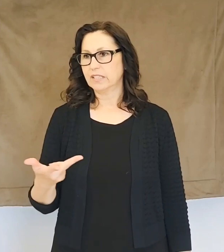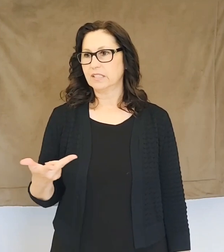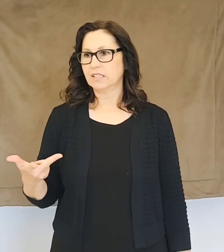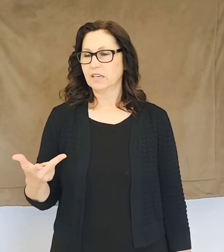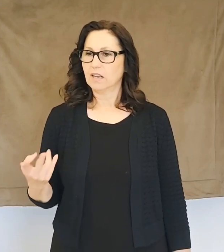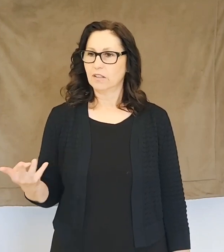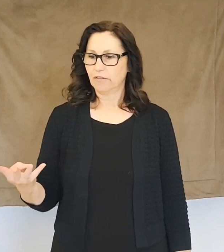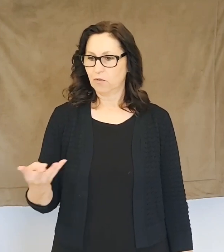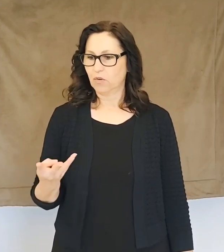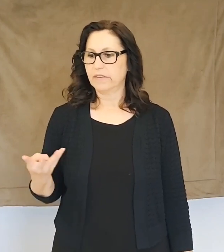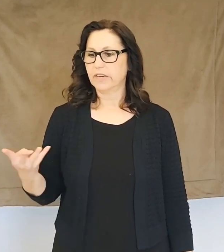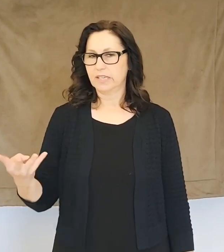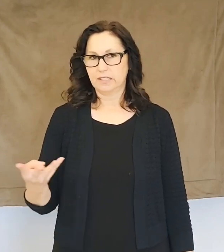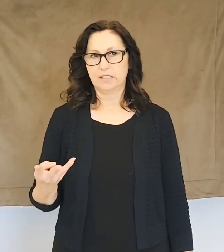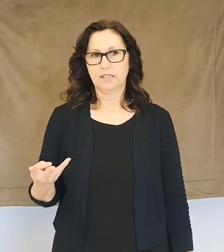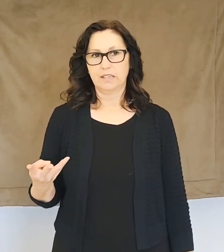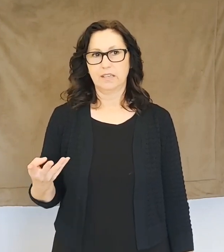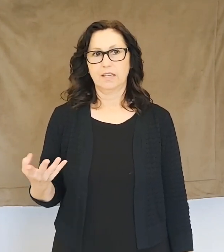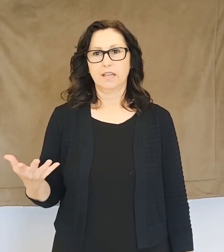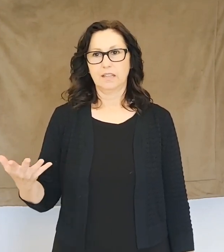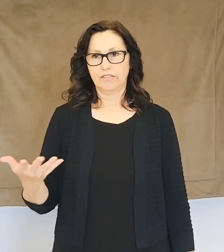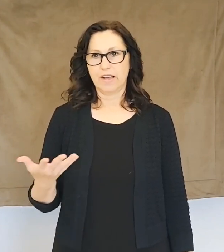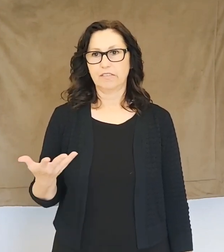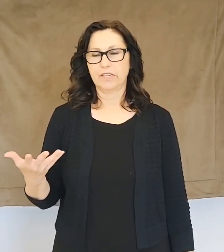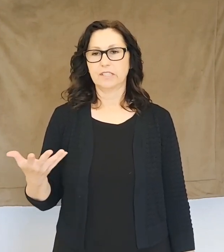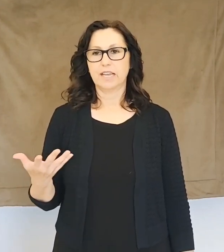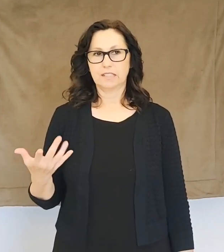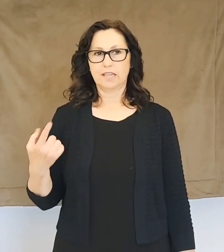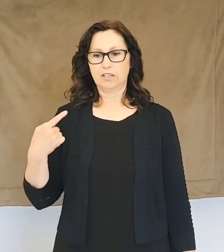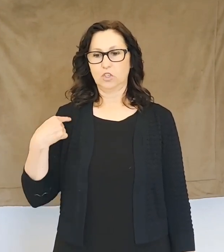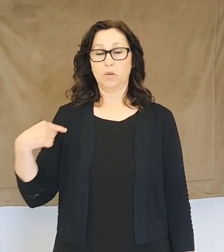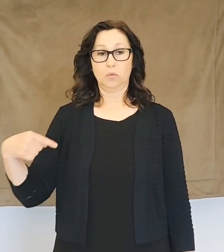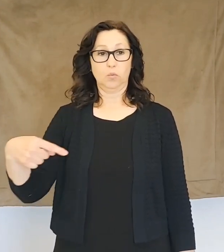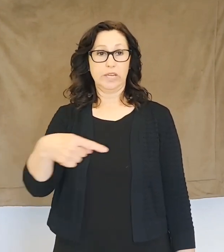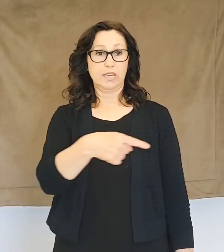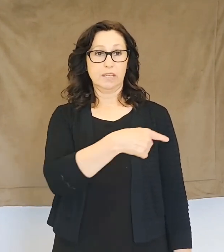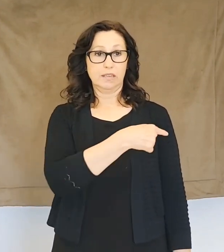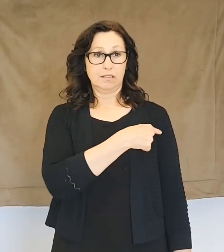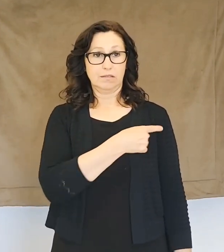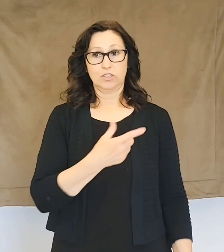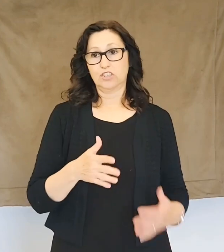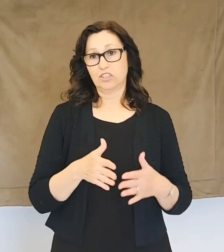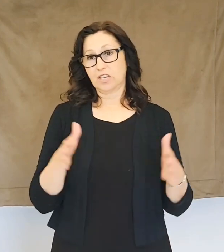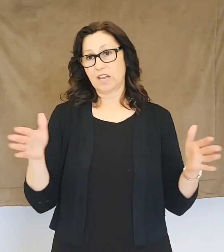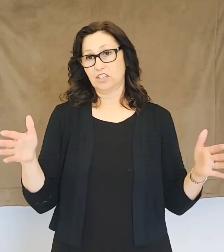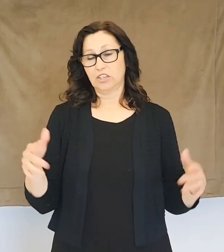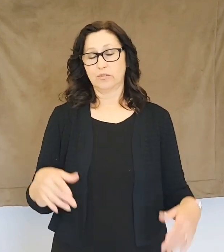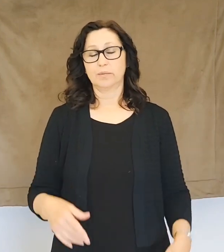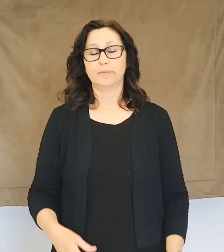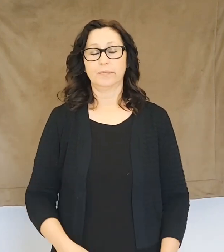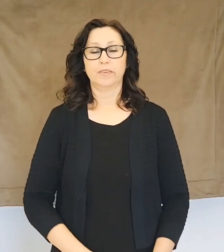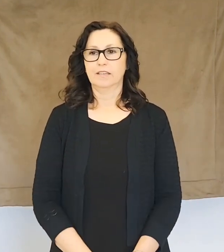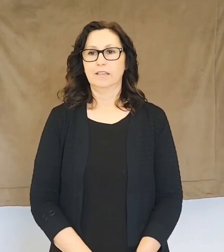us, the four of us, the five of us. Instead of doing we, which is just kind of general.